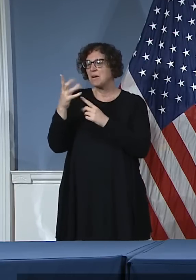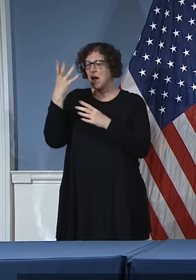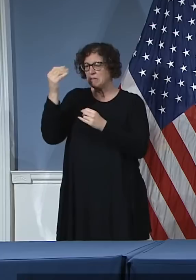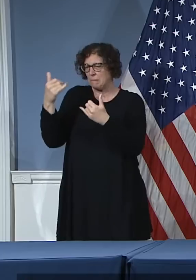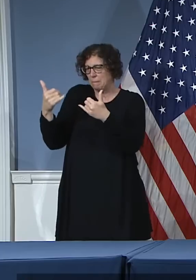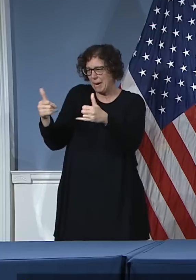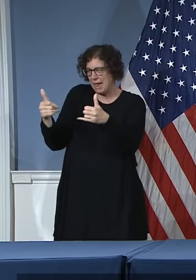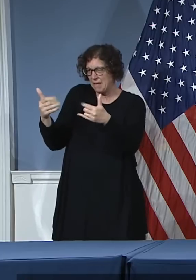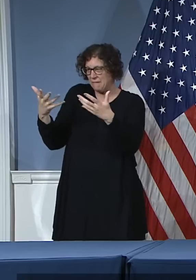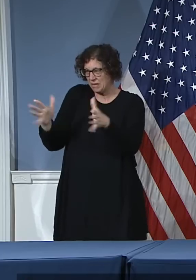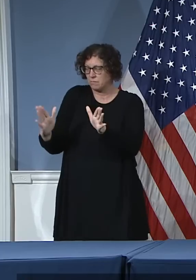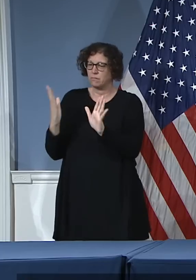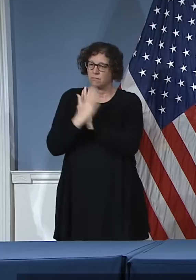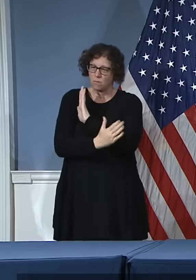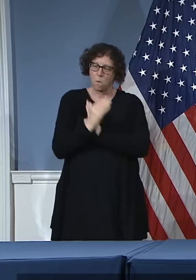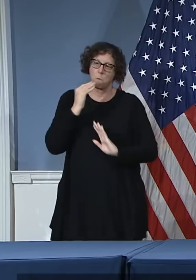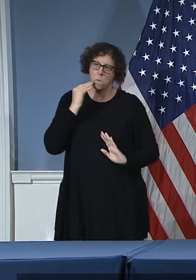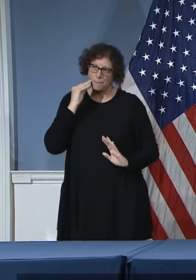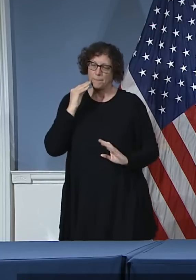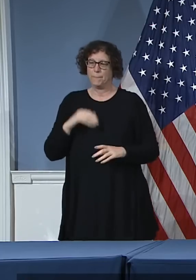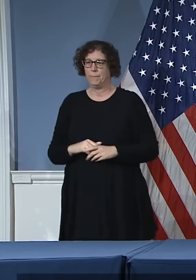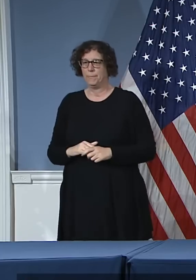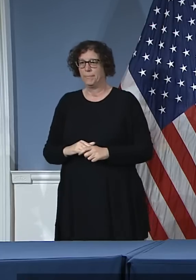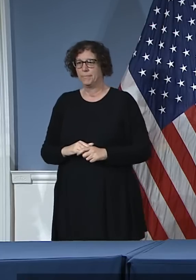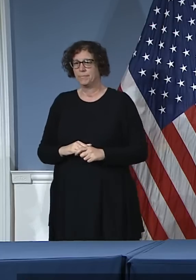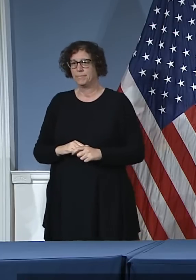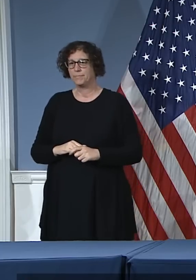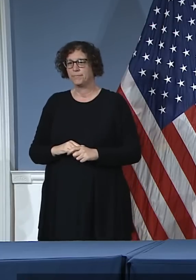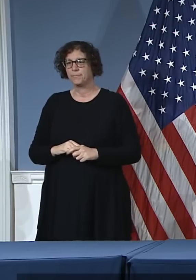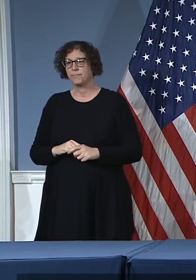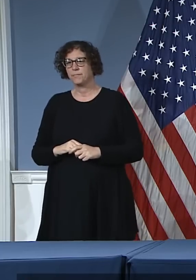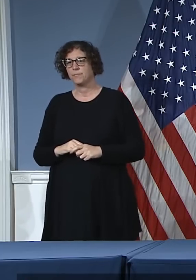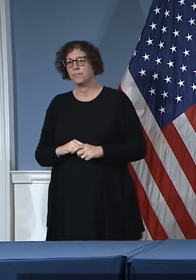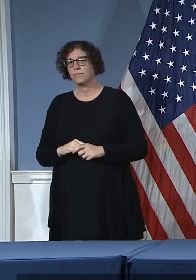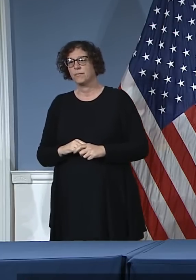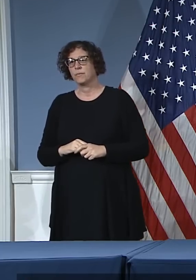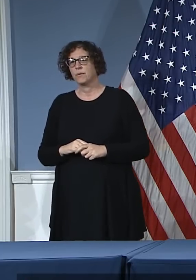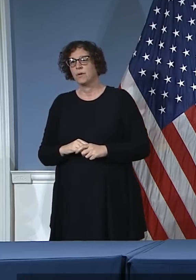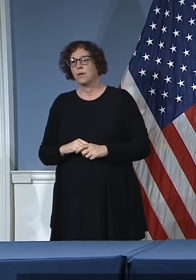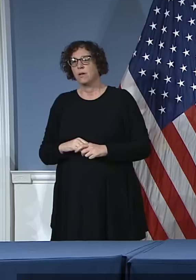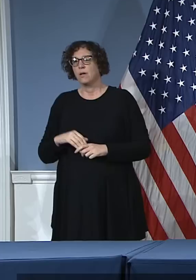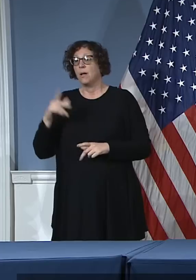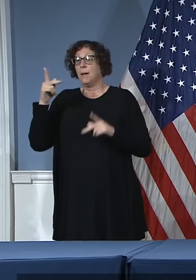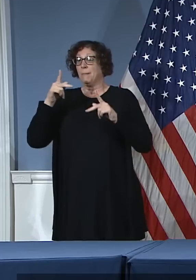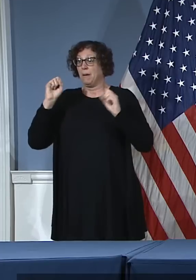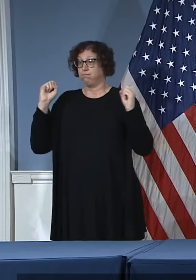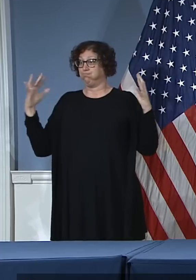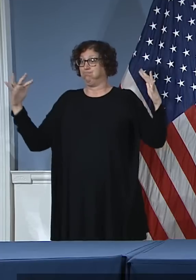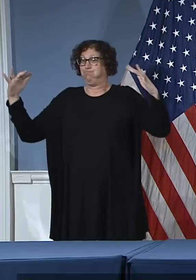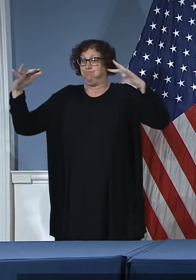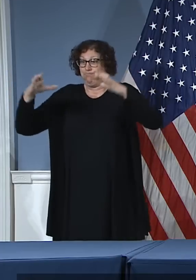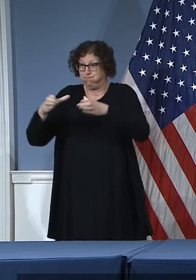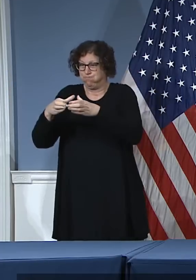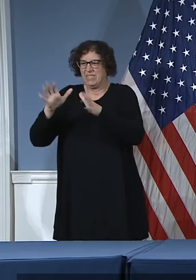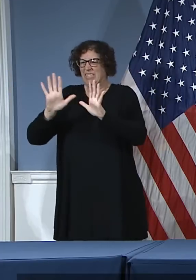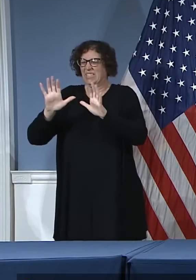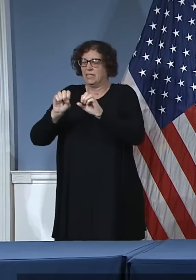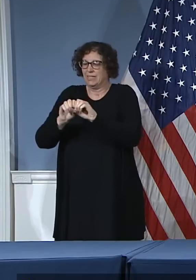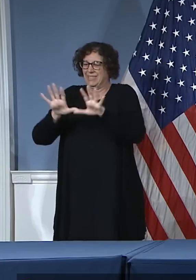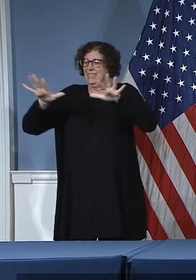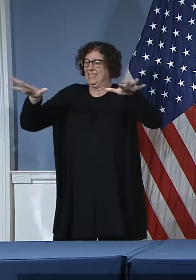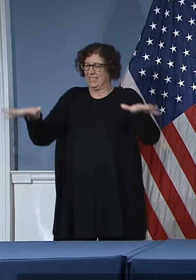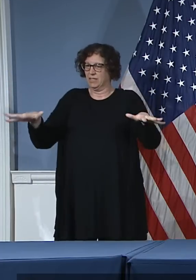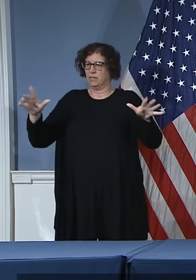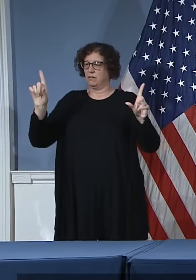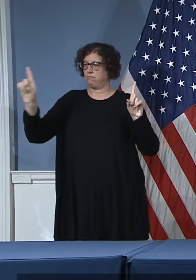have. We're not going to allow gatherings. We're not going to allow loitering. We're not going to allow someone just to hang out and, for a long